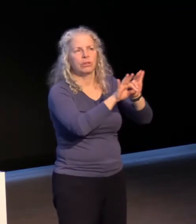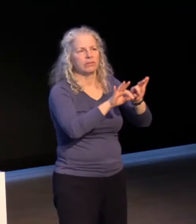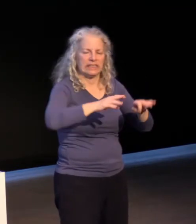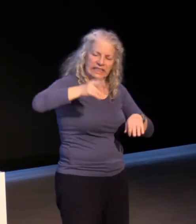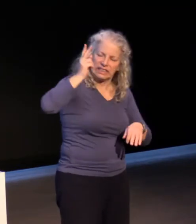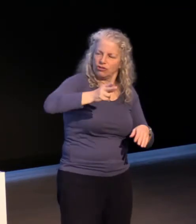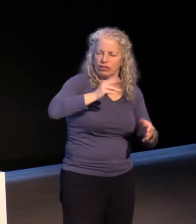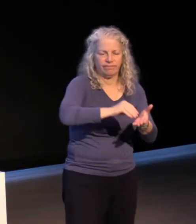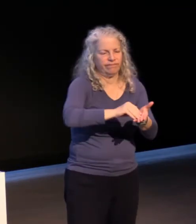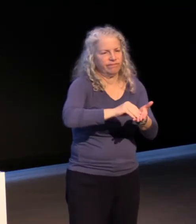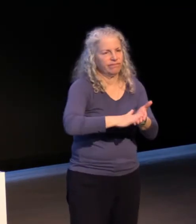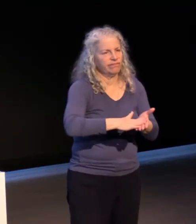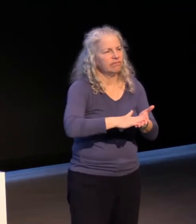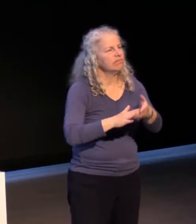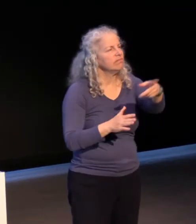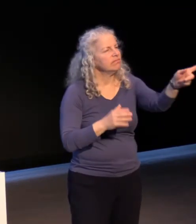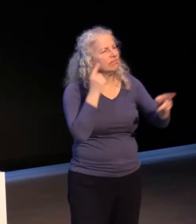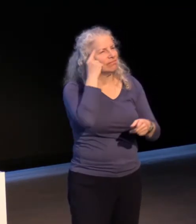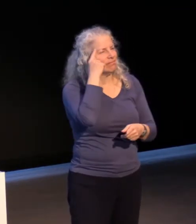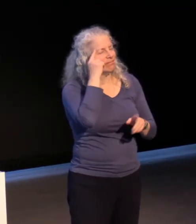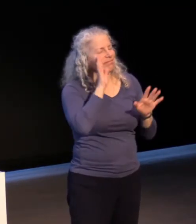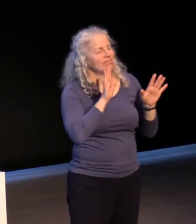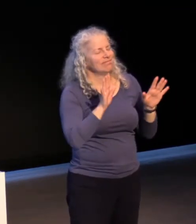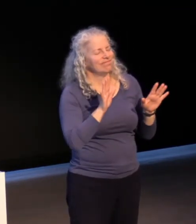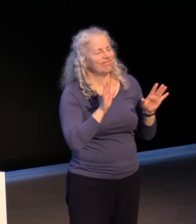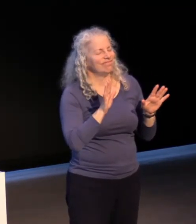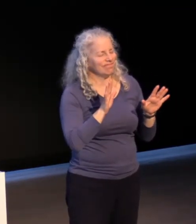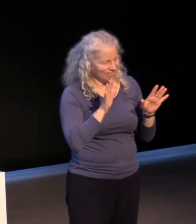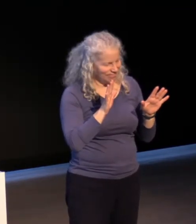rest with that just for a moment.